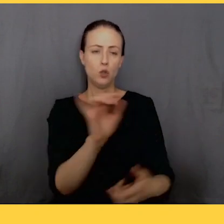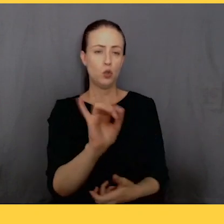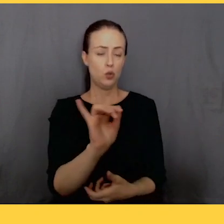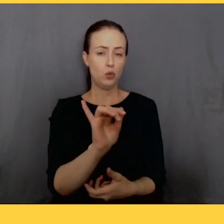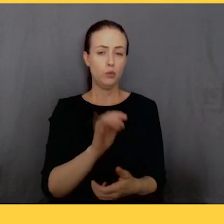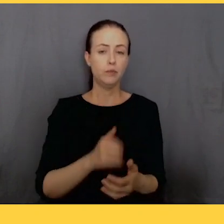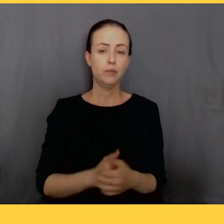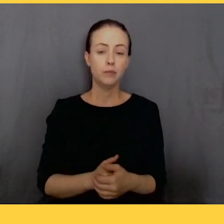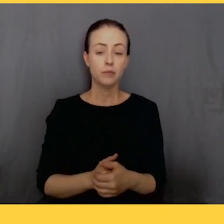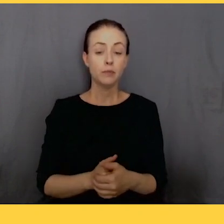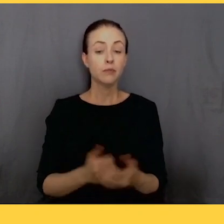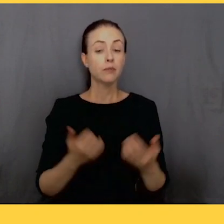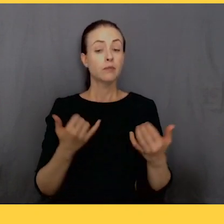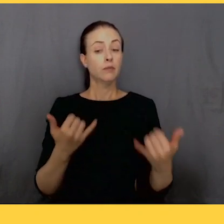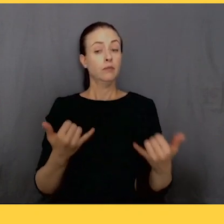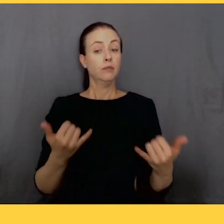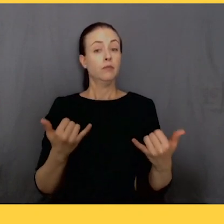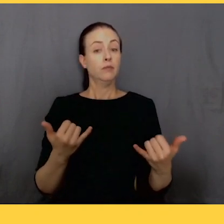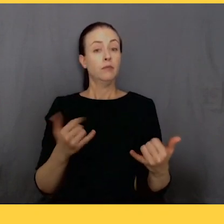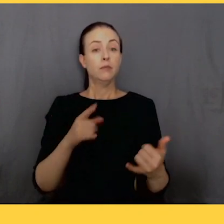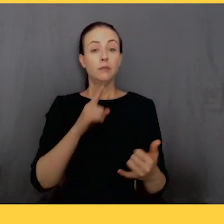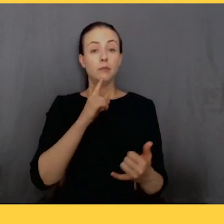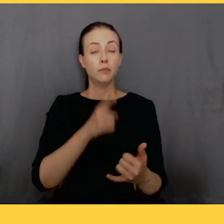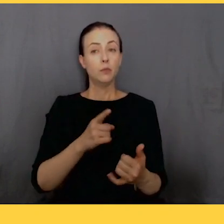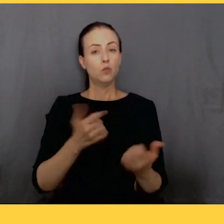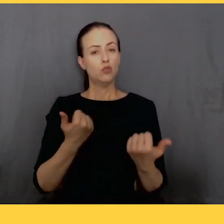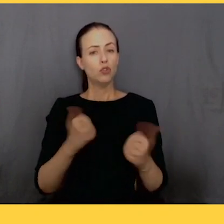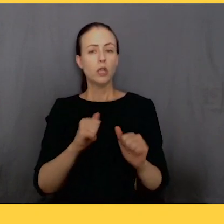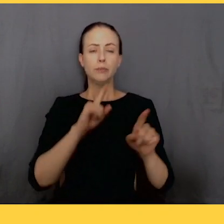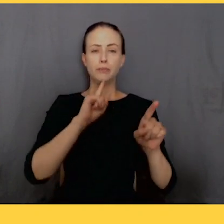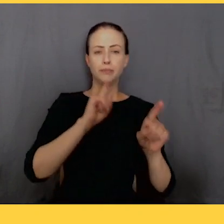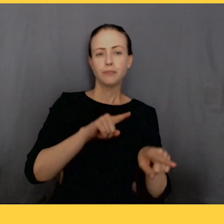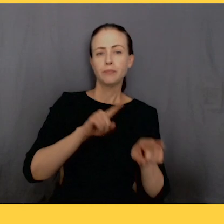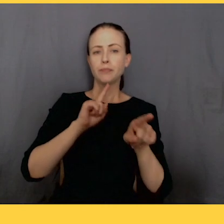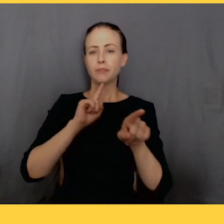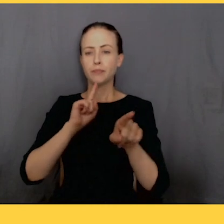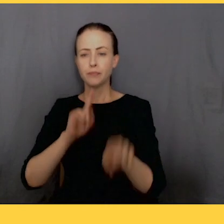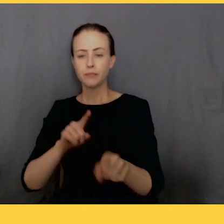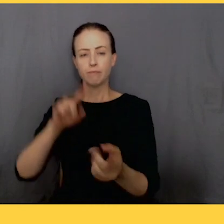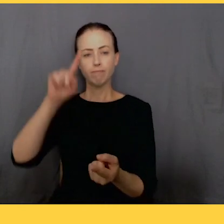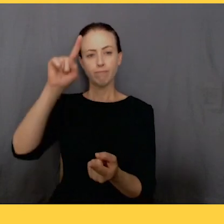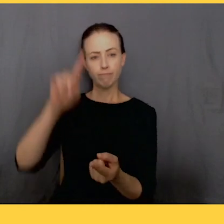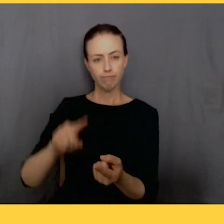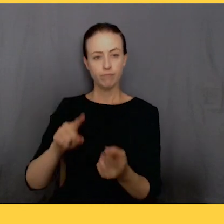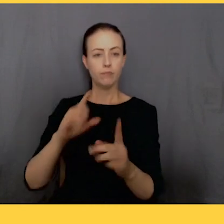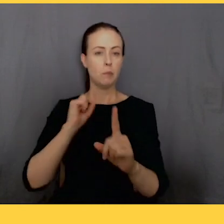to prevent and respond to wildfires. So next slide, please.